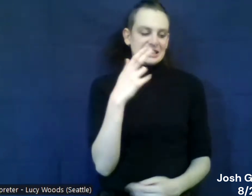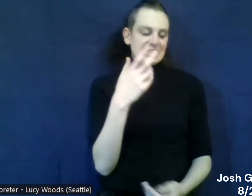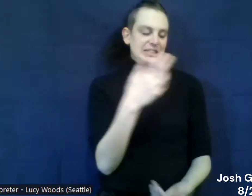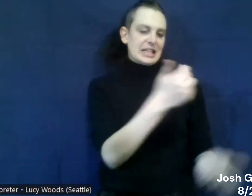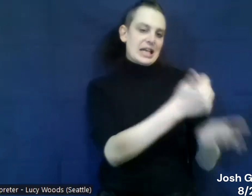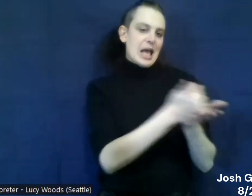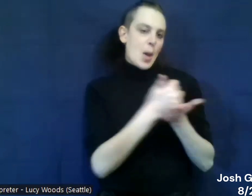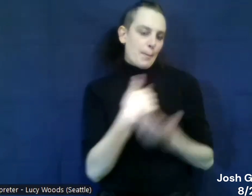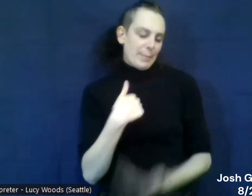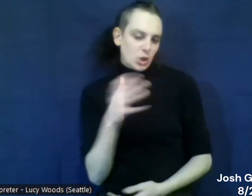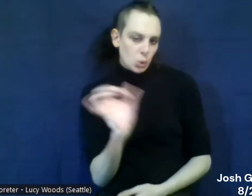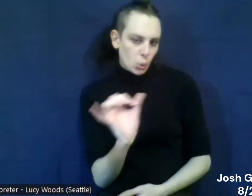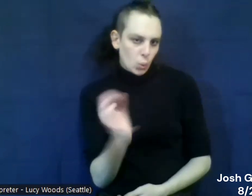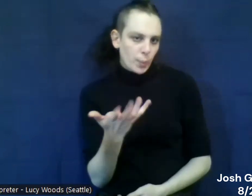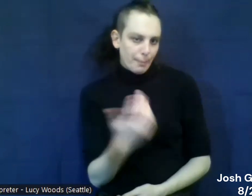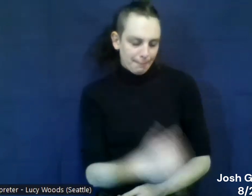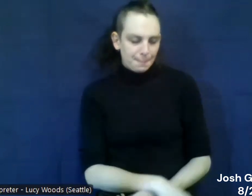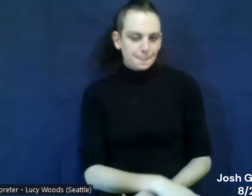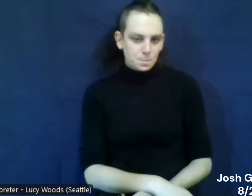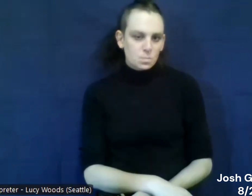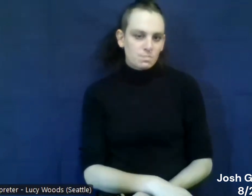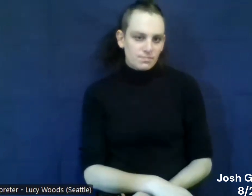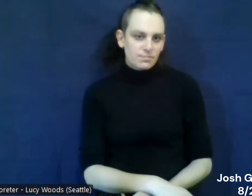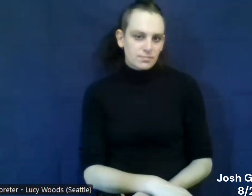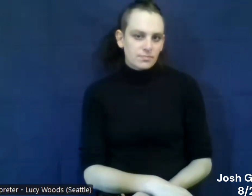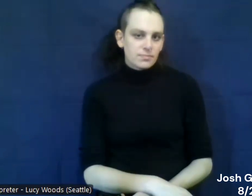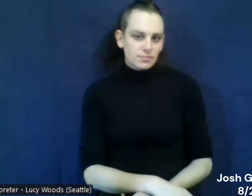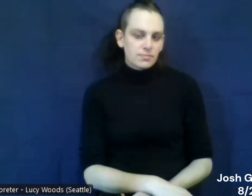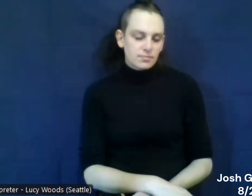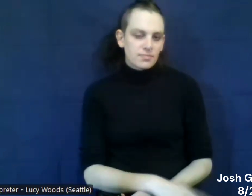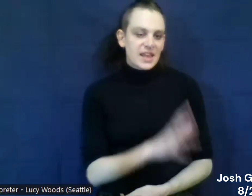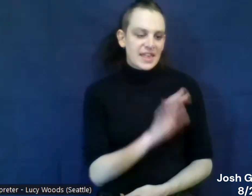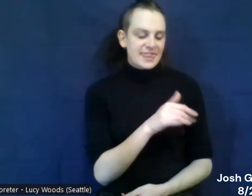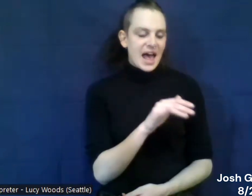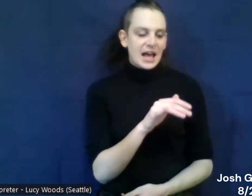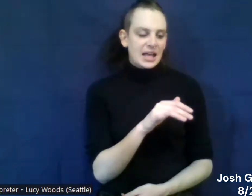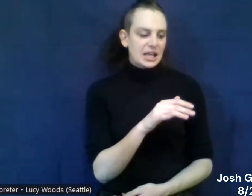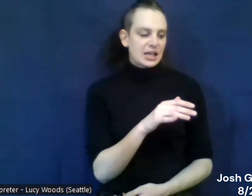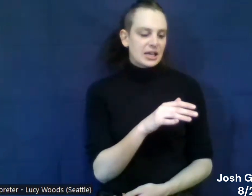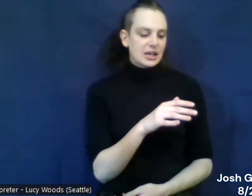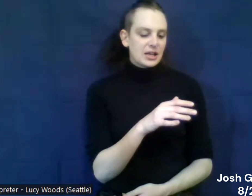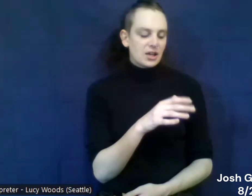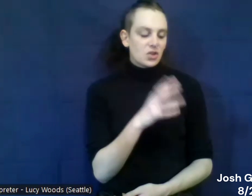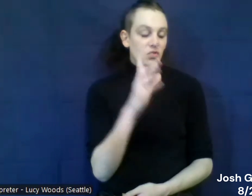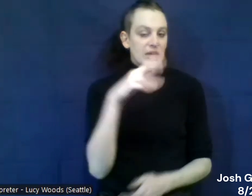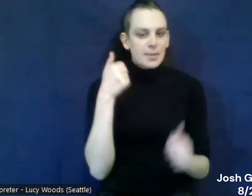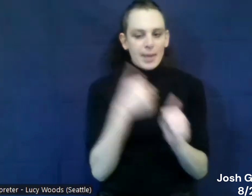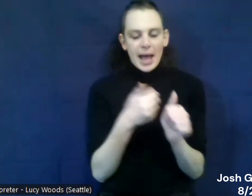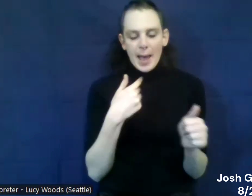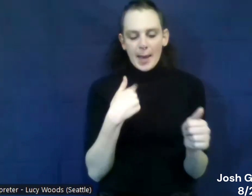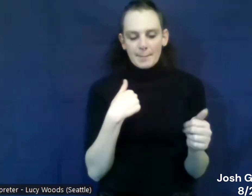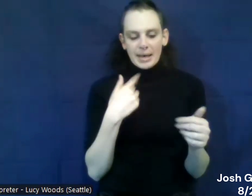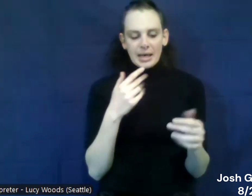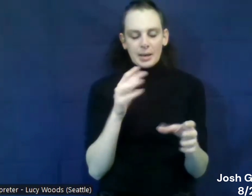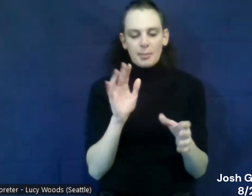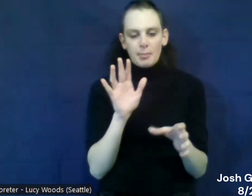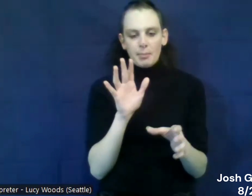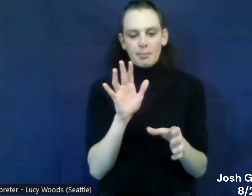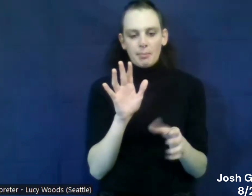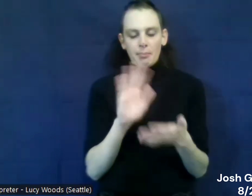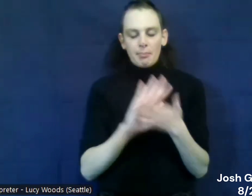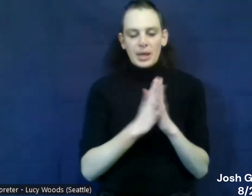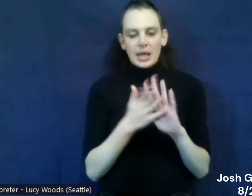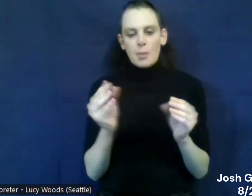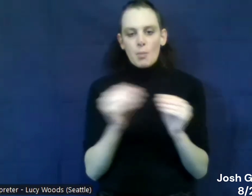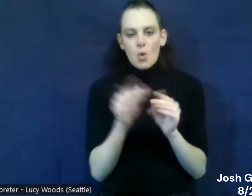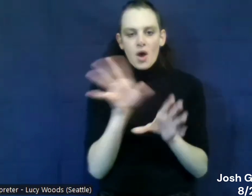as much. That situation brought me back into the rooms, and specifically brought me into a place